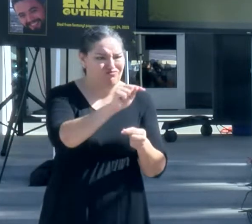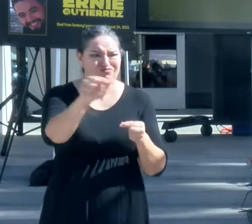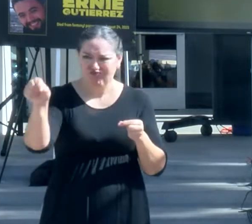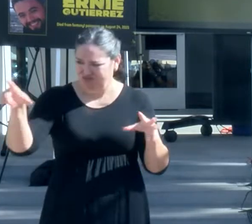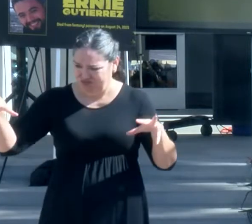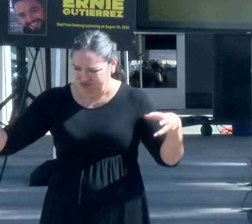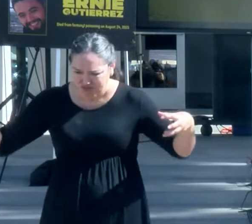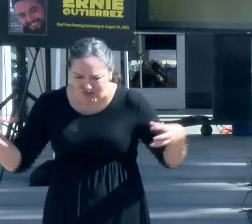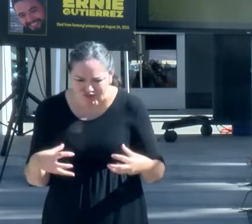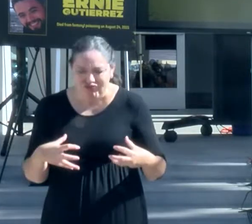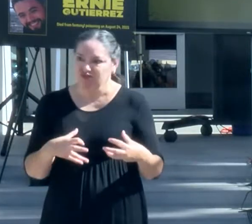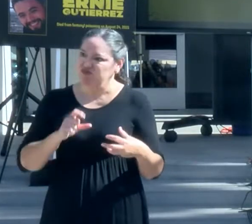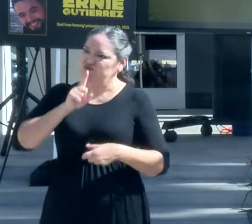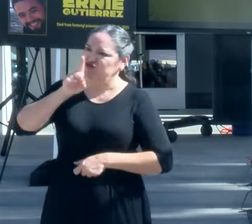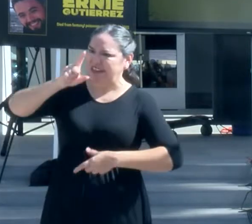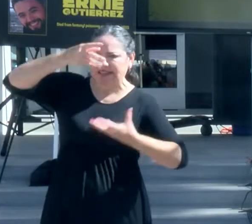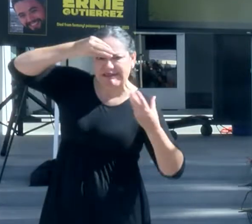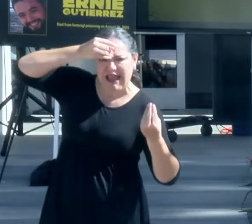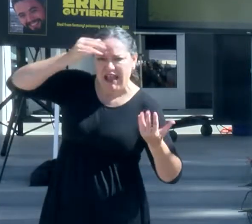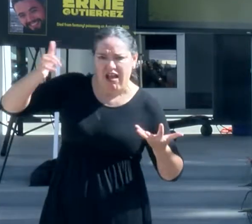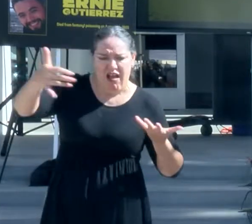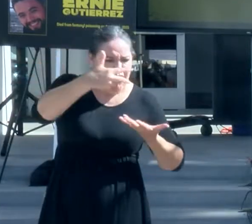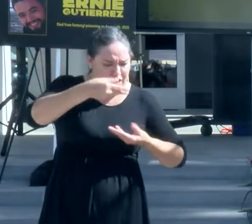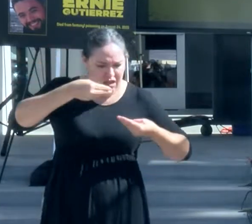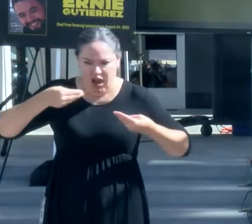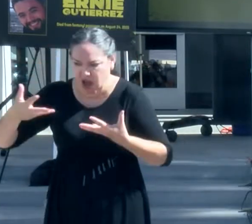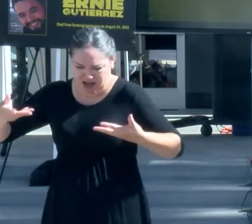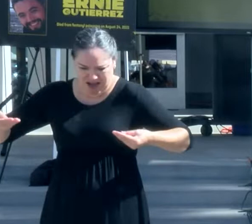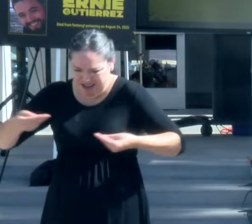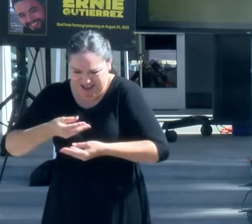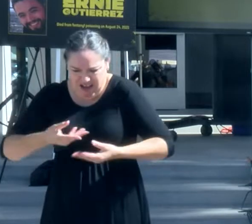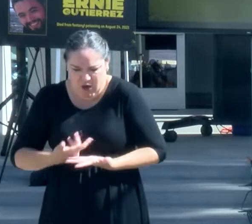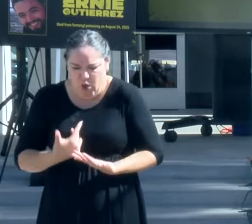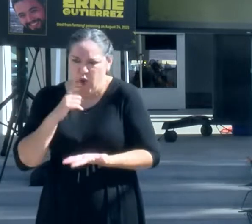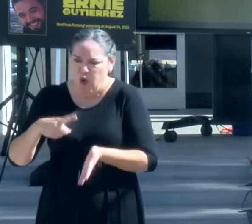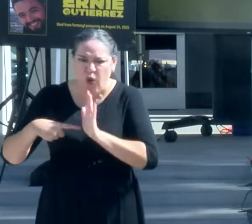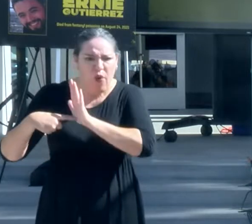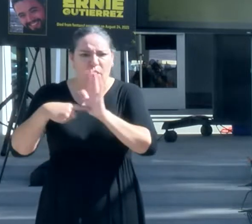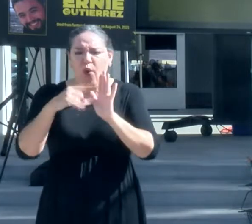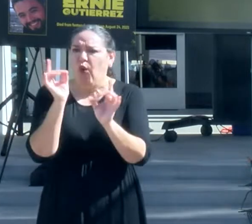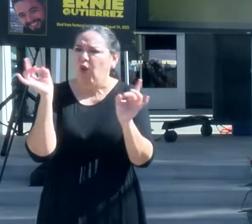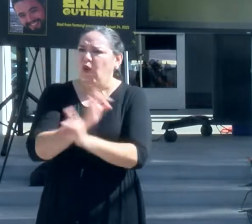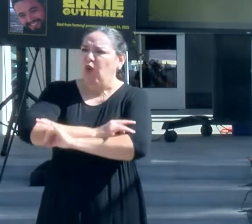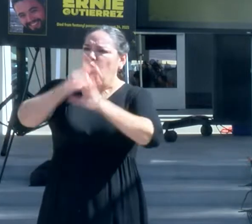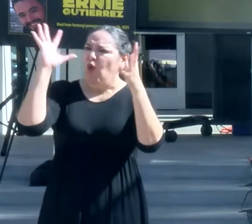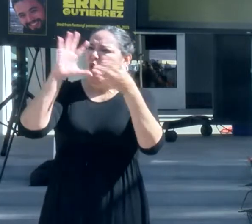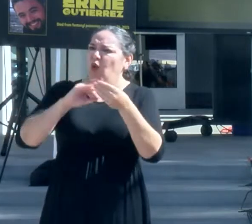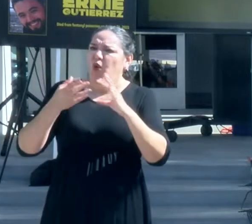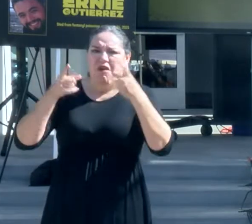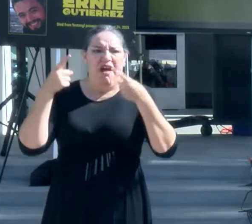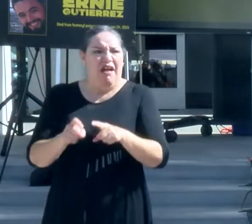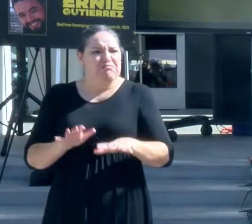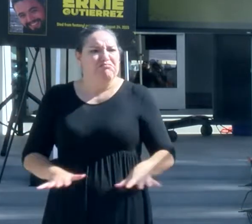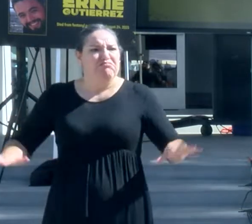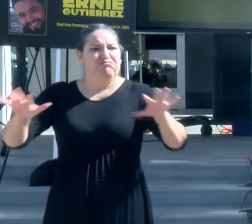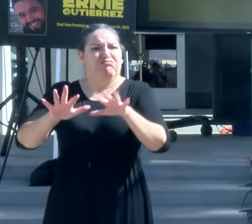share real-time data to help tell the devastating story of opioid and fentanyl use across Riverside